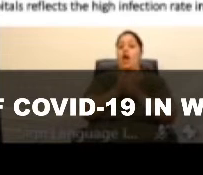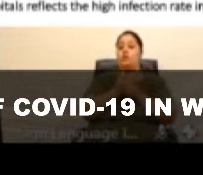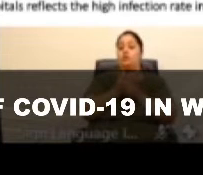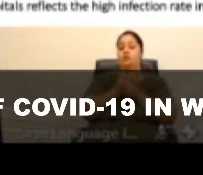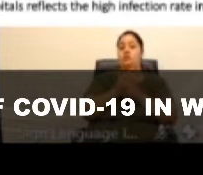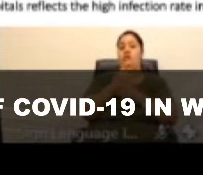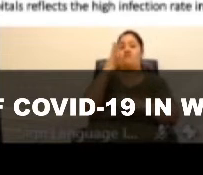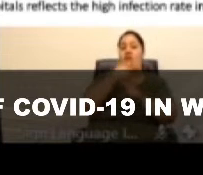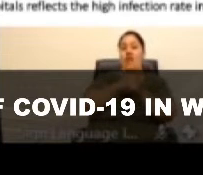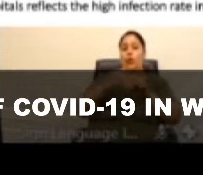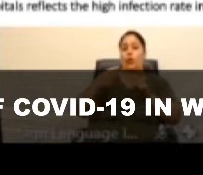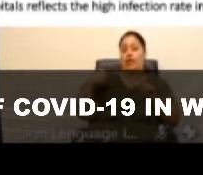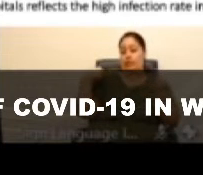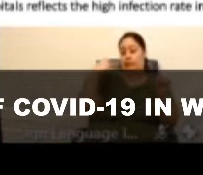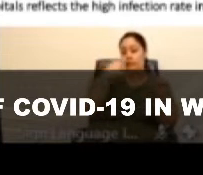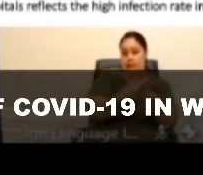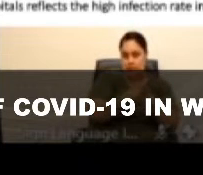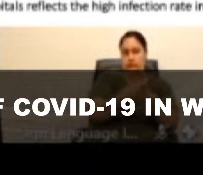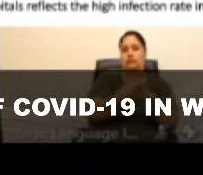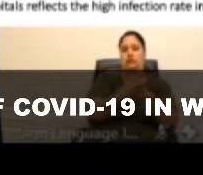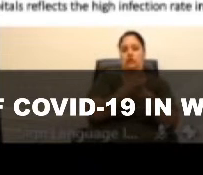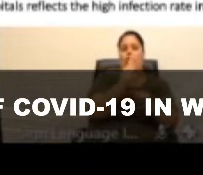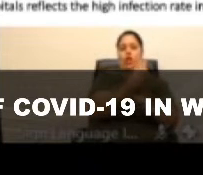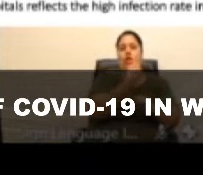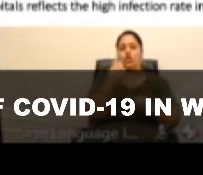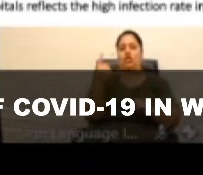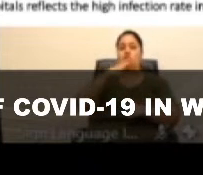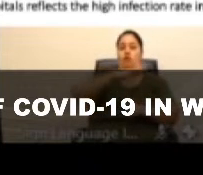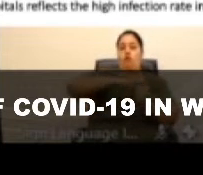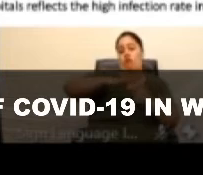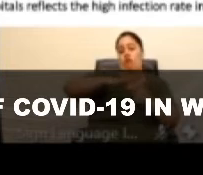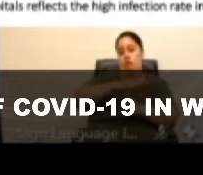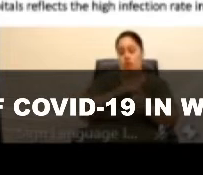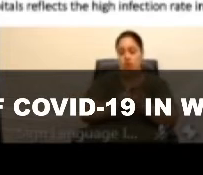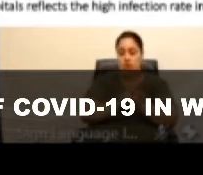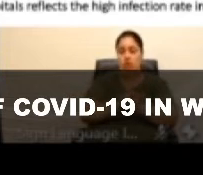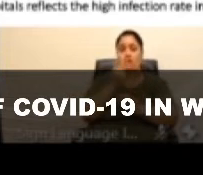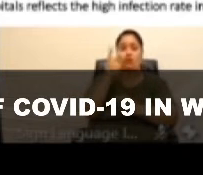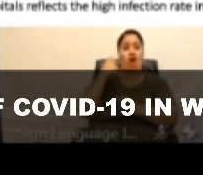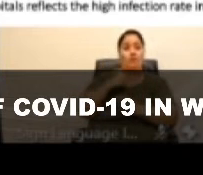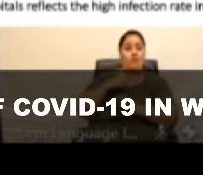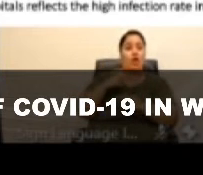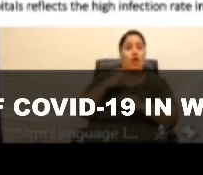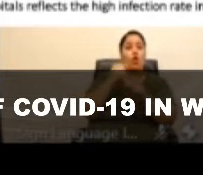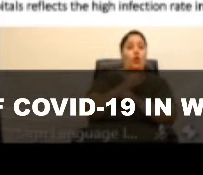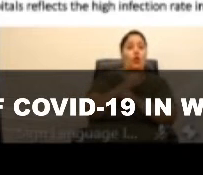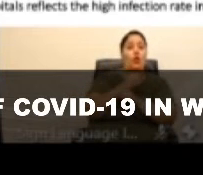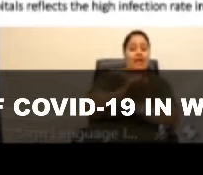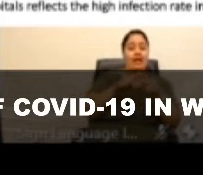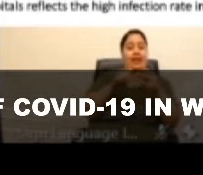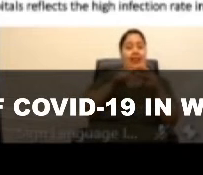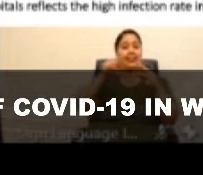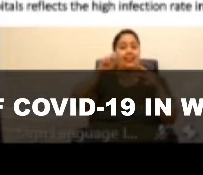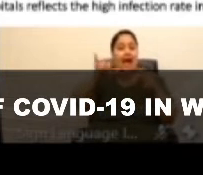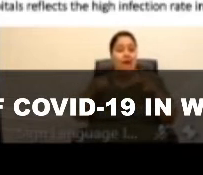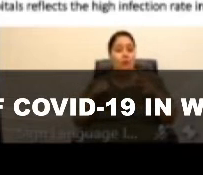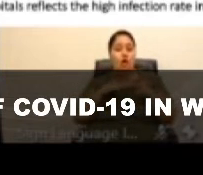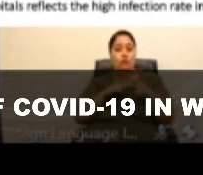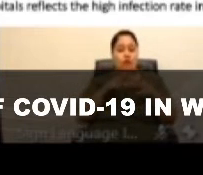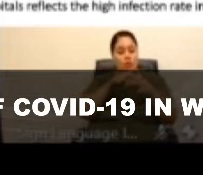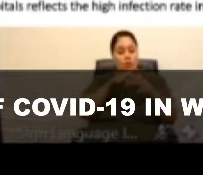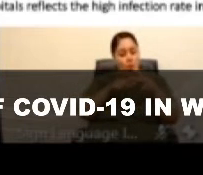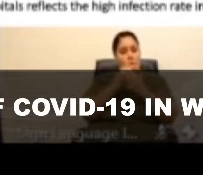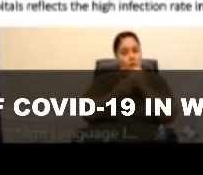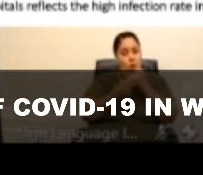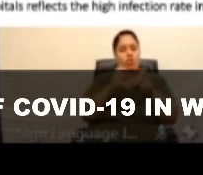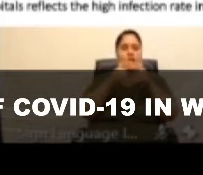5 weeks actually, per area. And you will see hospitals like Grootske and Tygerberg, because they are the biggest hospitals with the